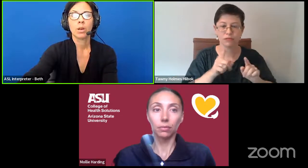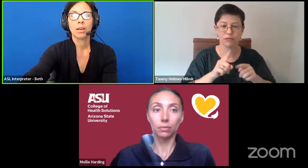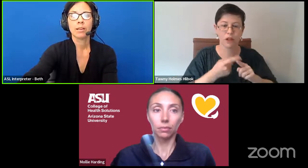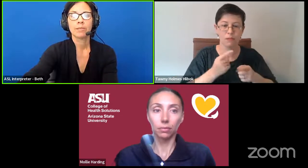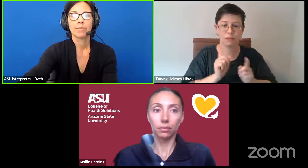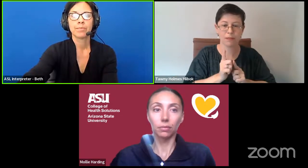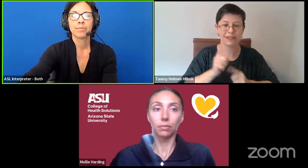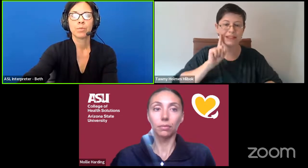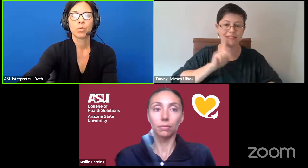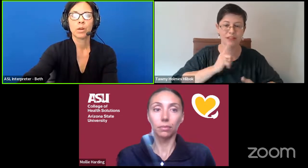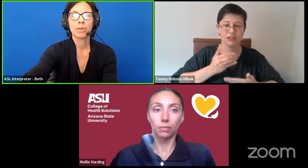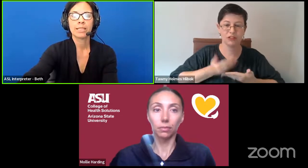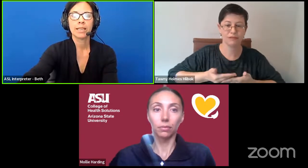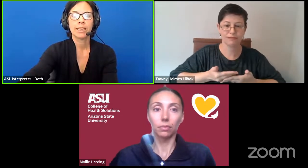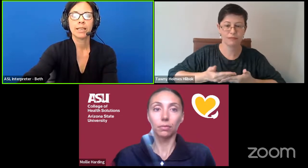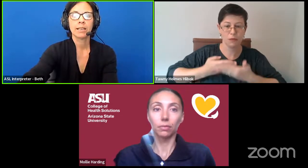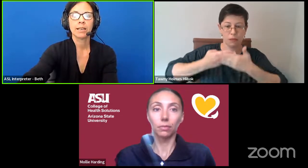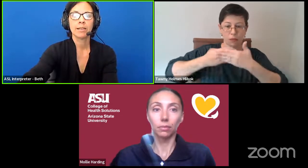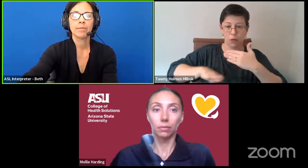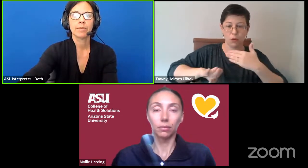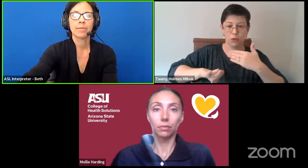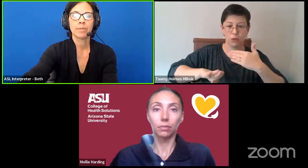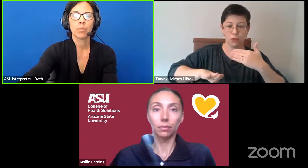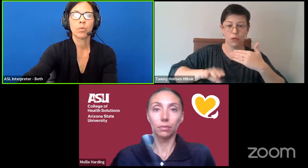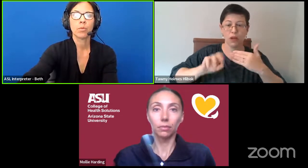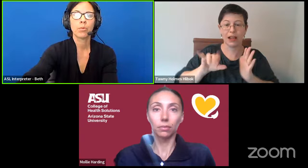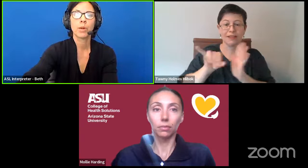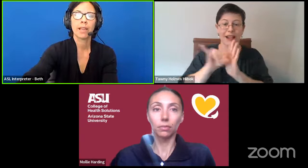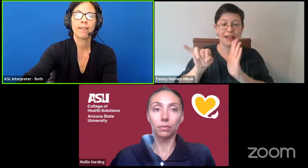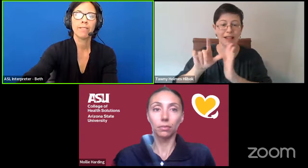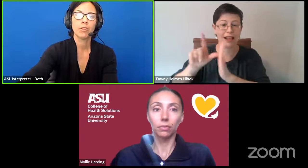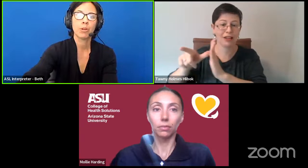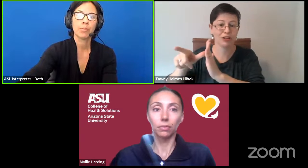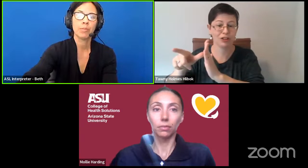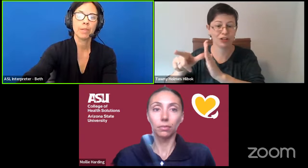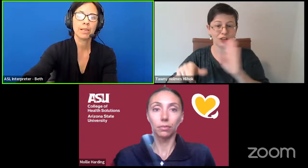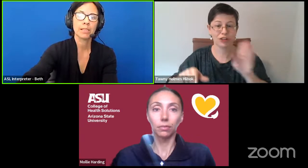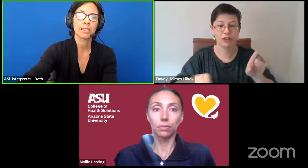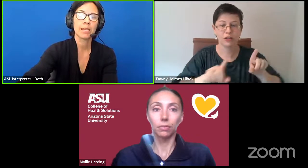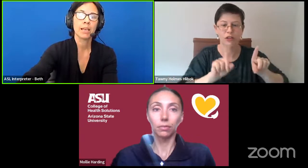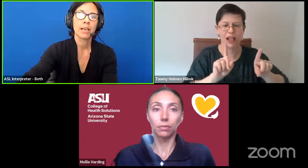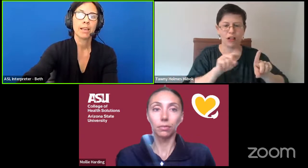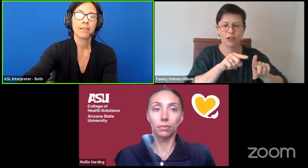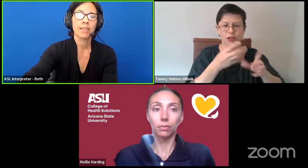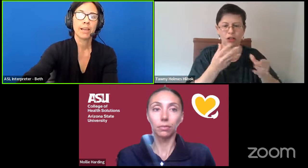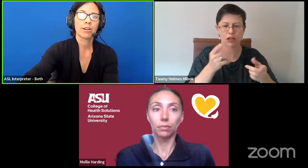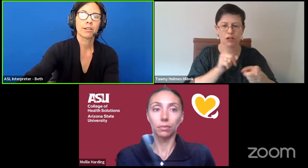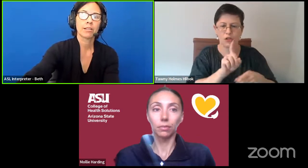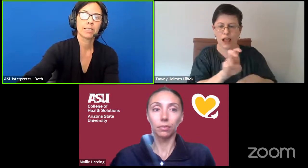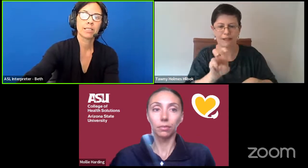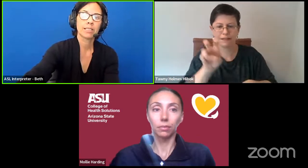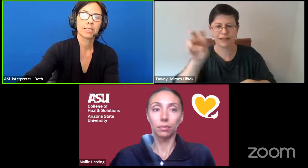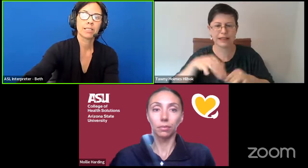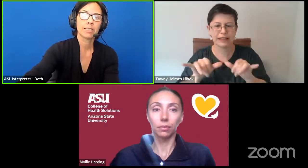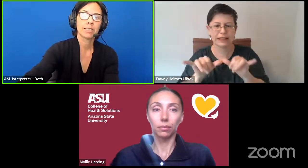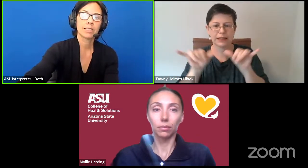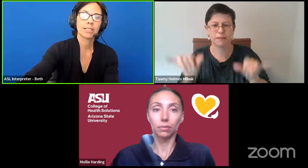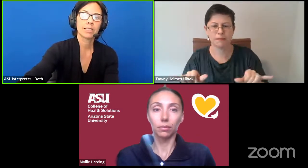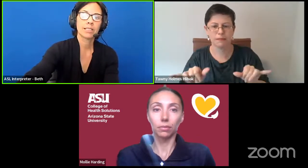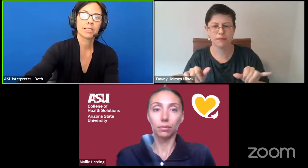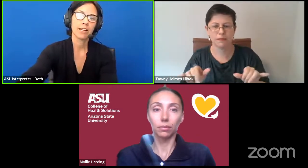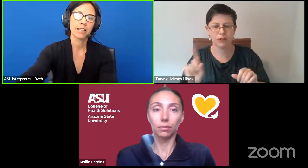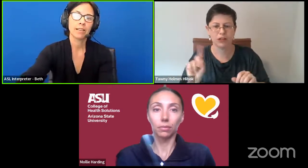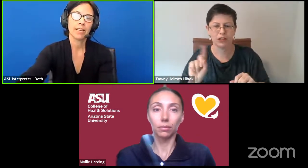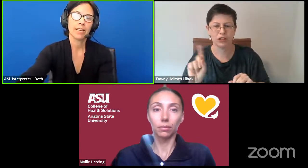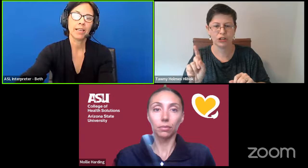like where we see where we have newborn babies that are definitely not